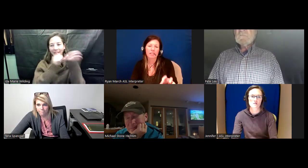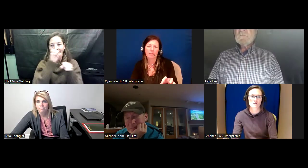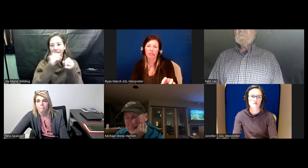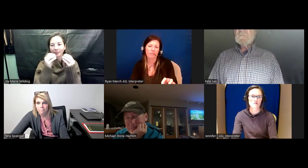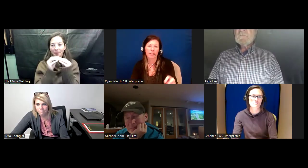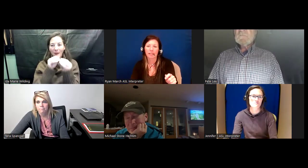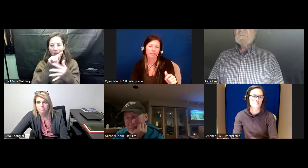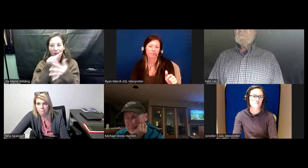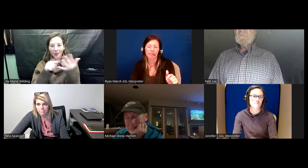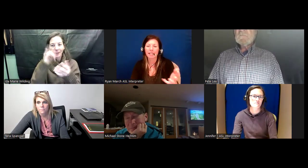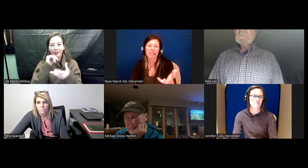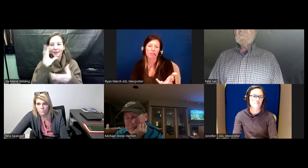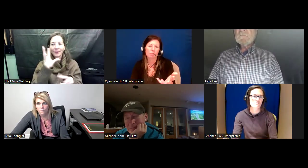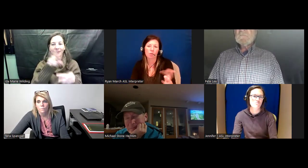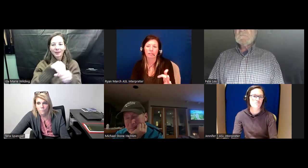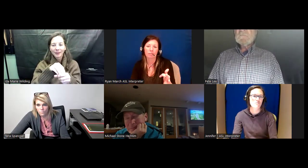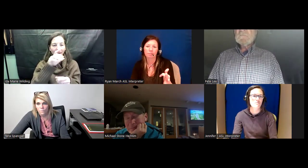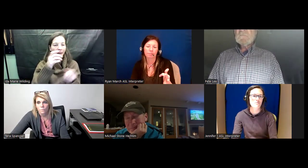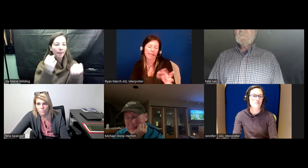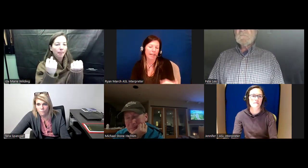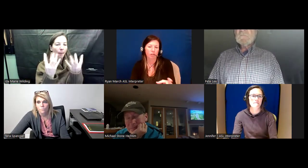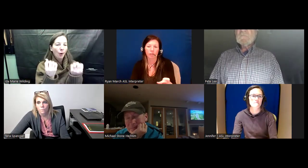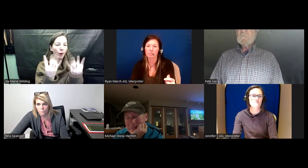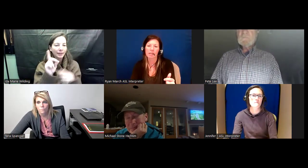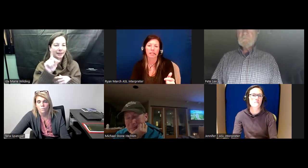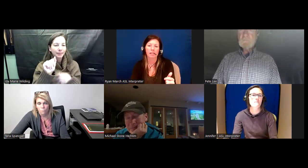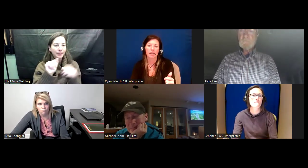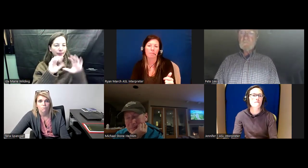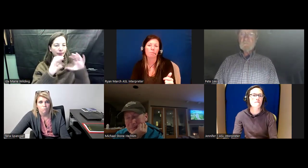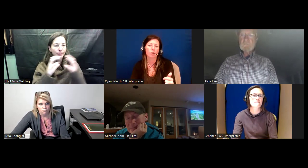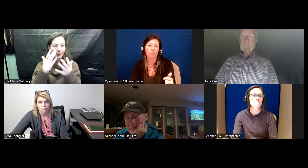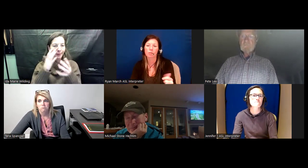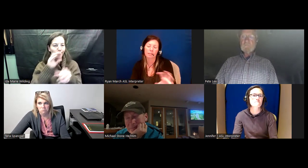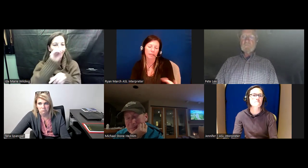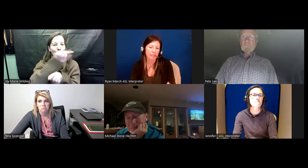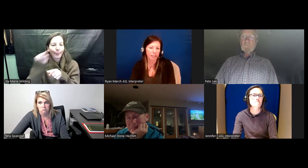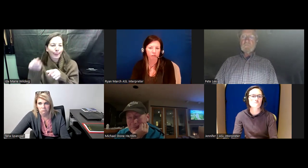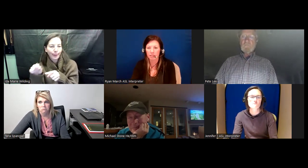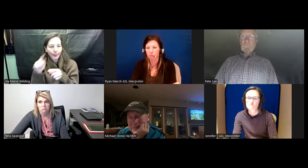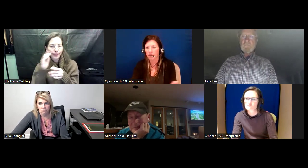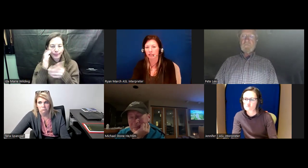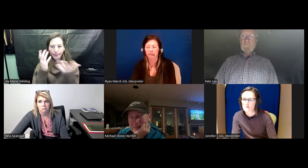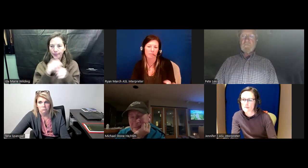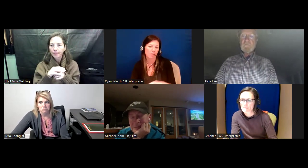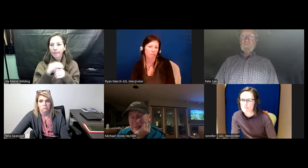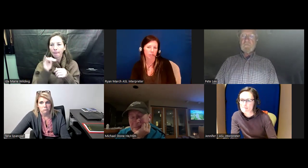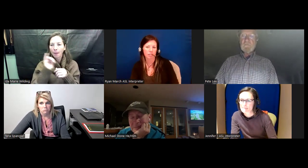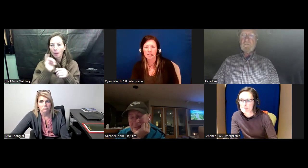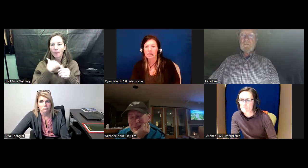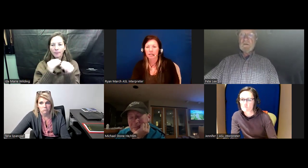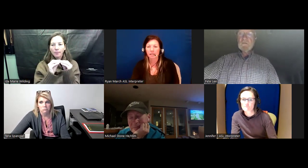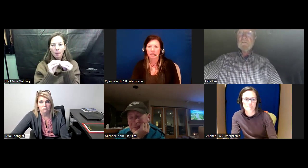giving the numbers of I guess there's more categories, but multiple disability group as well, giving some